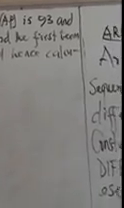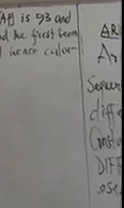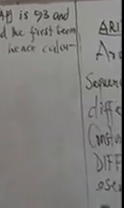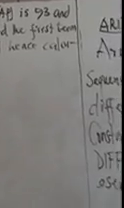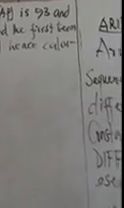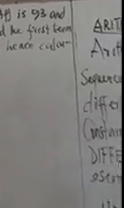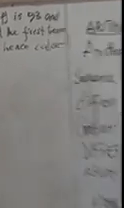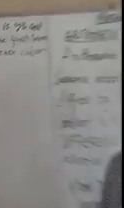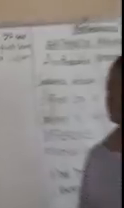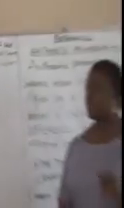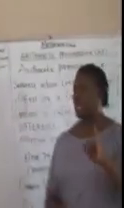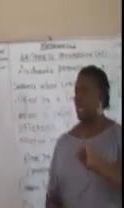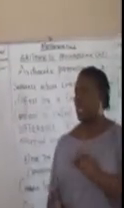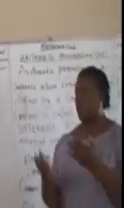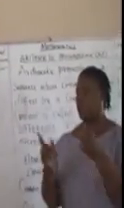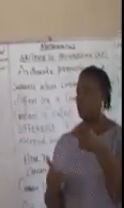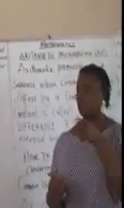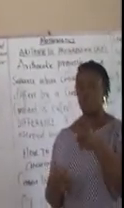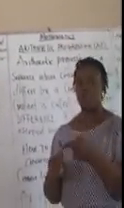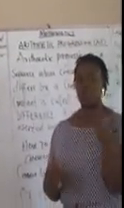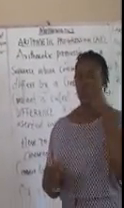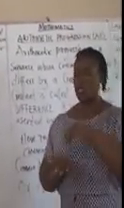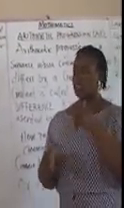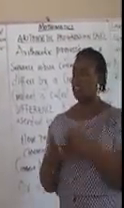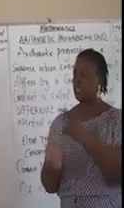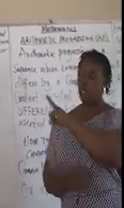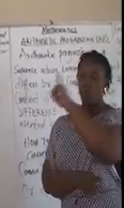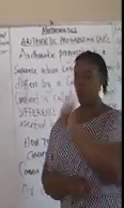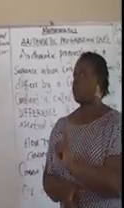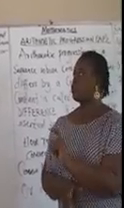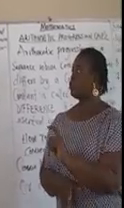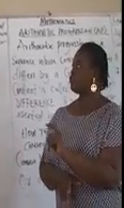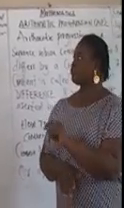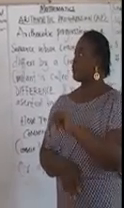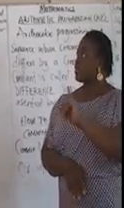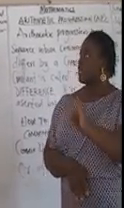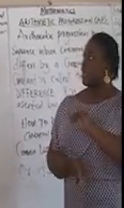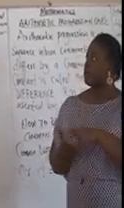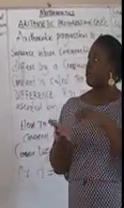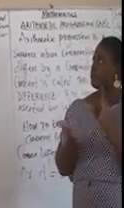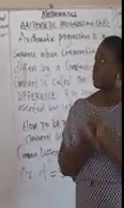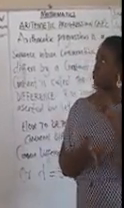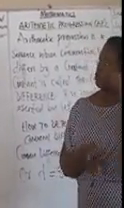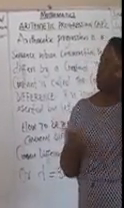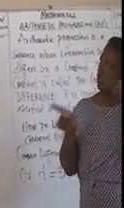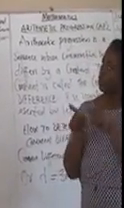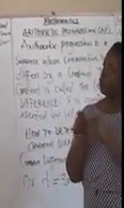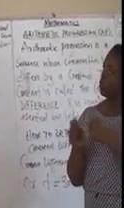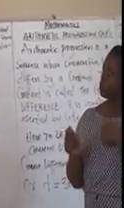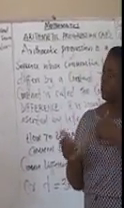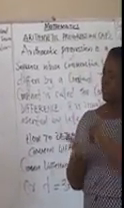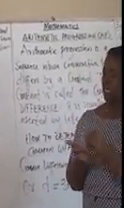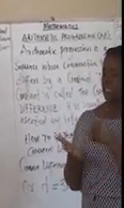Viewers, I want you to look at this question. I believe you will agree with me that this question is